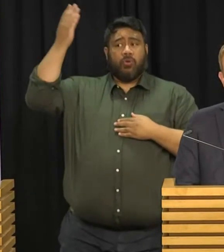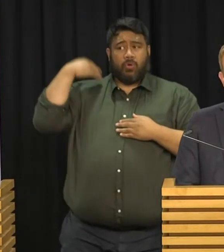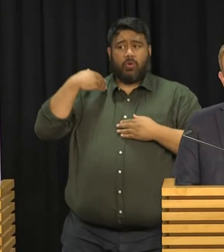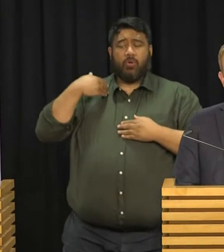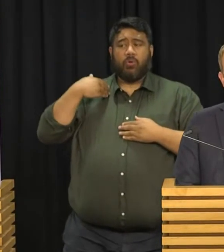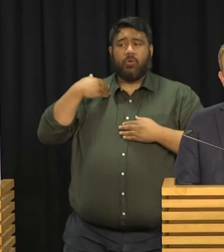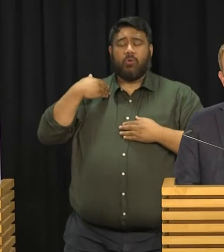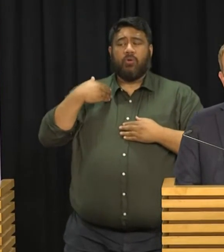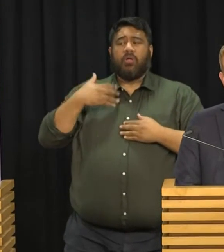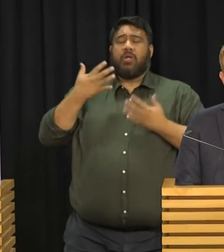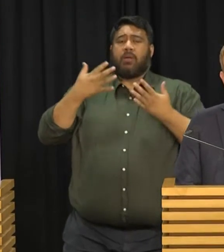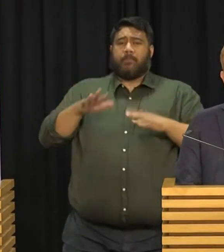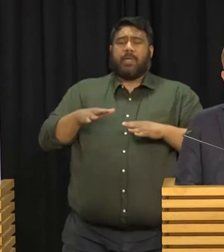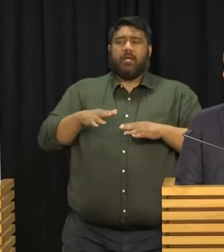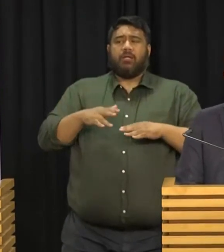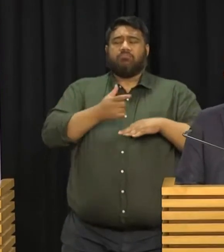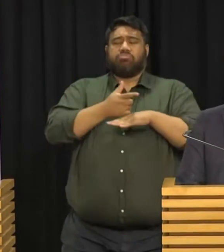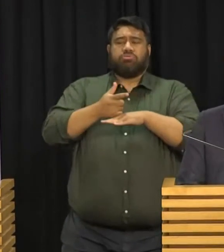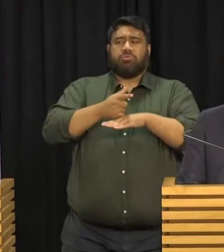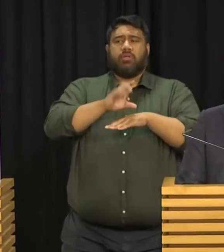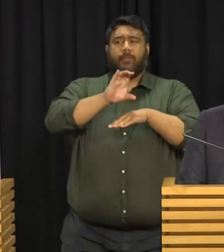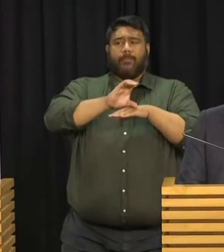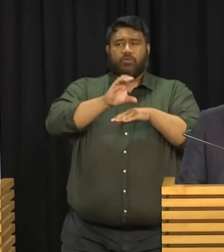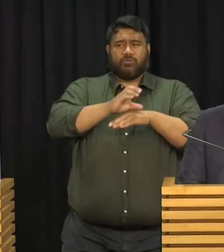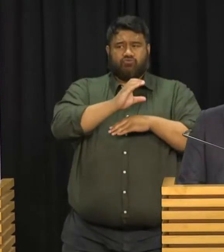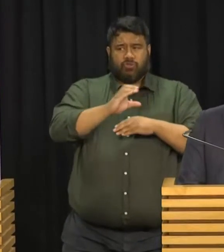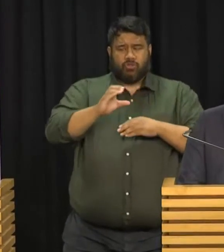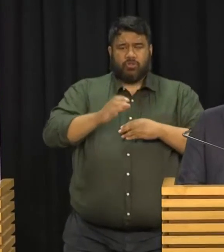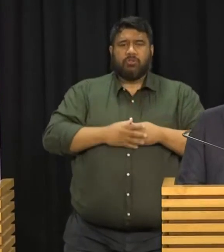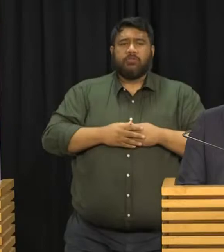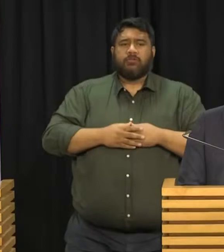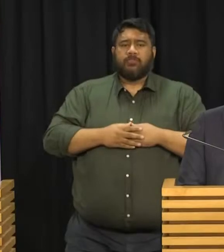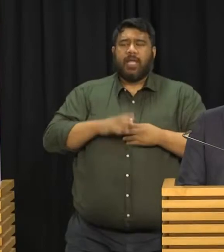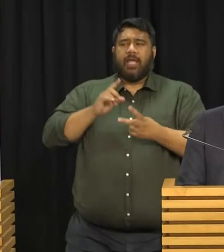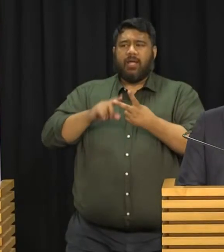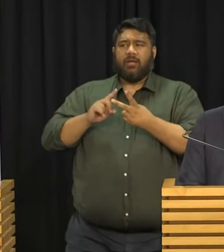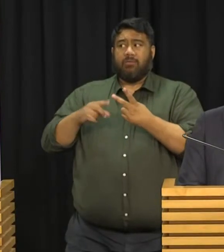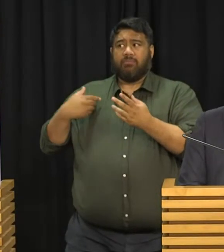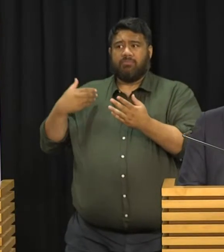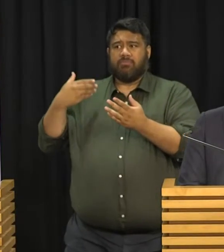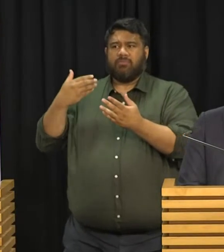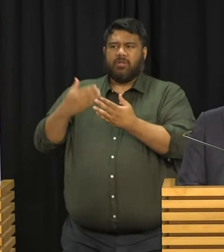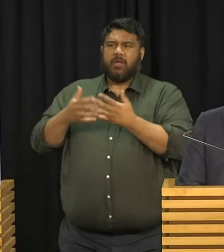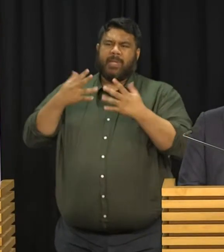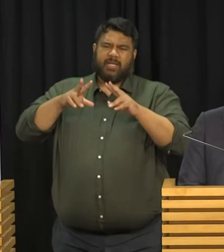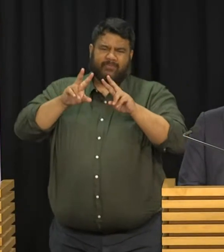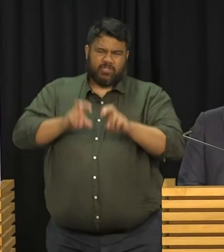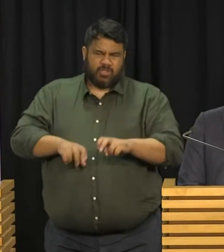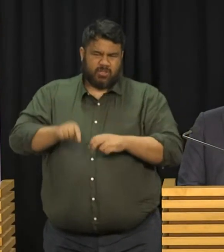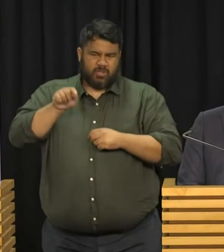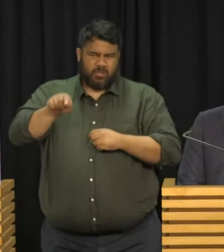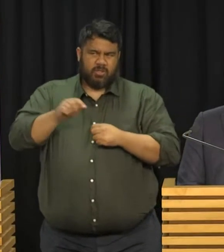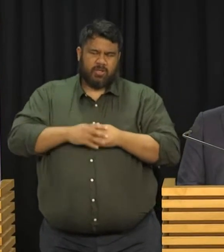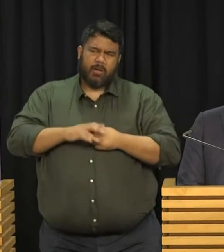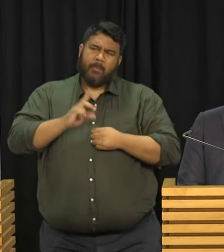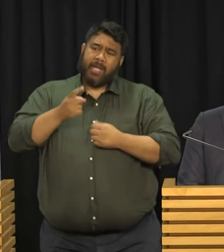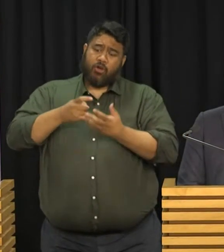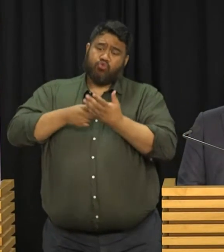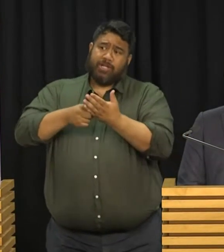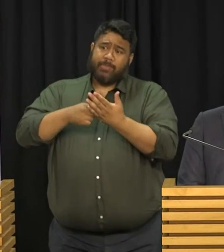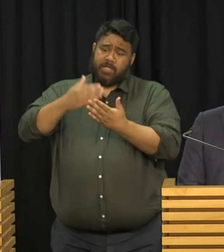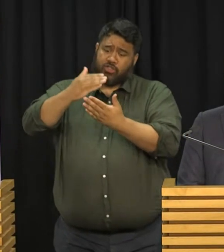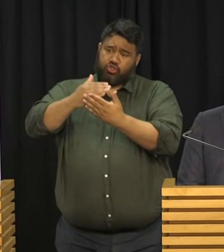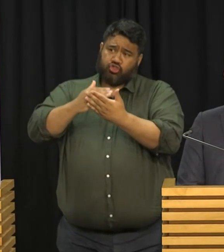the Royal Commission report back. Could you give a general overview of how the government is responding to those recommendations? And then very